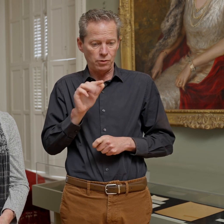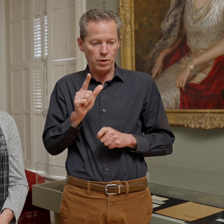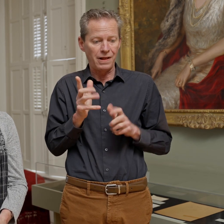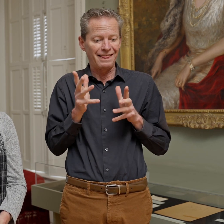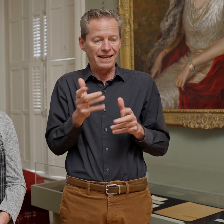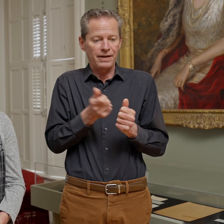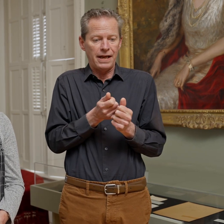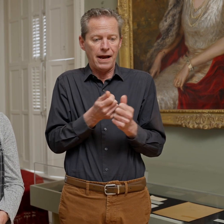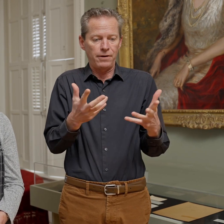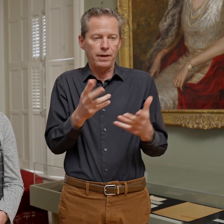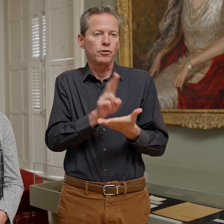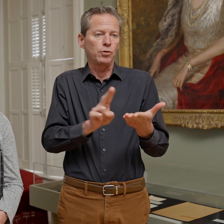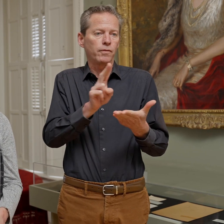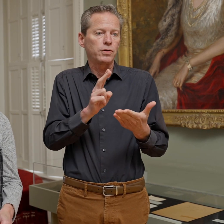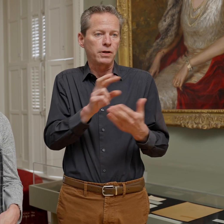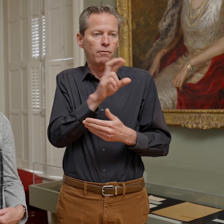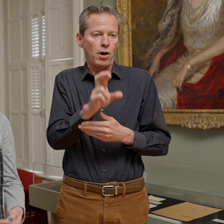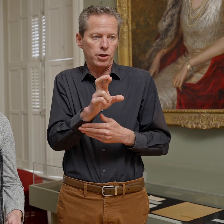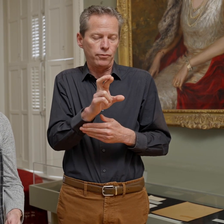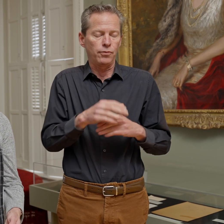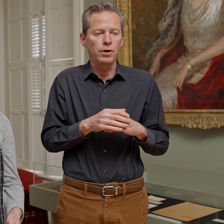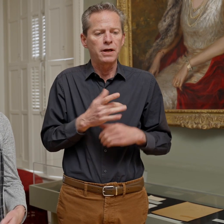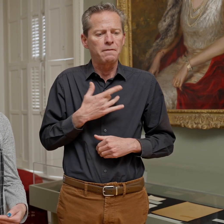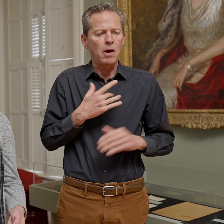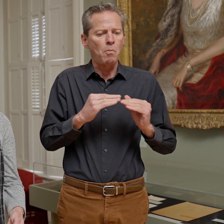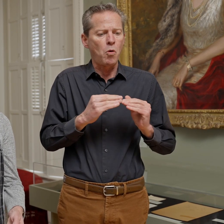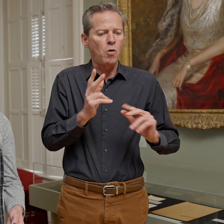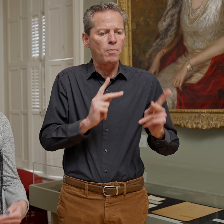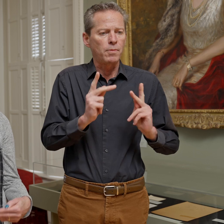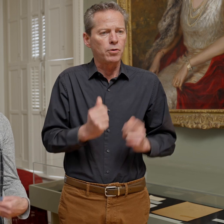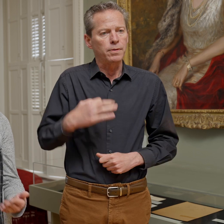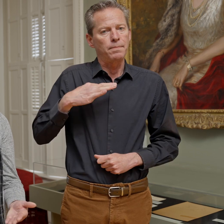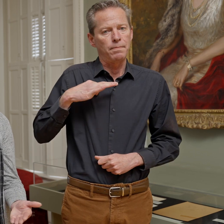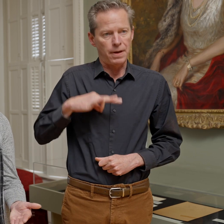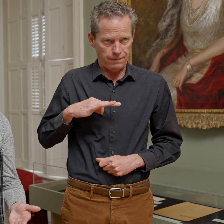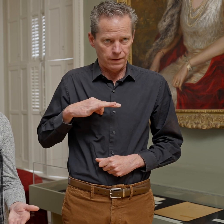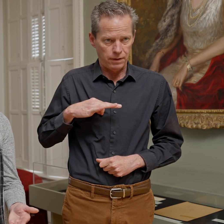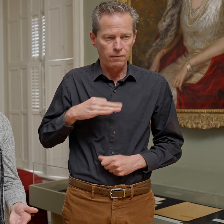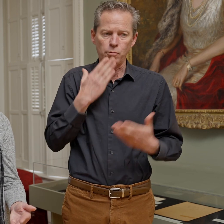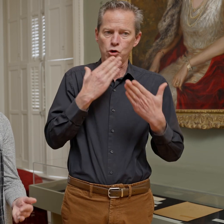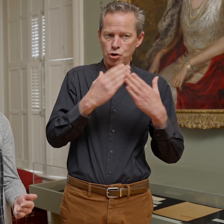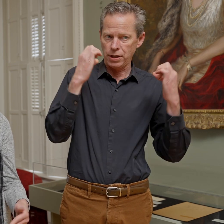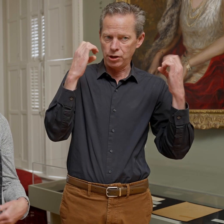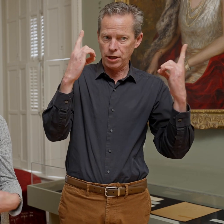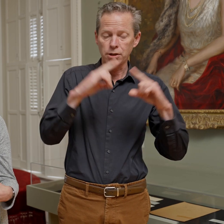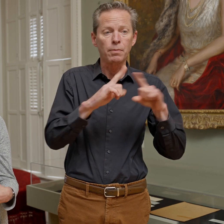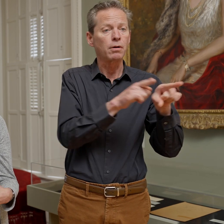to the University of Rochester, where he felt more people could benefit from, you know, a good education, but also a